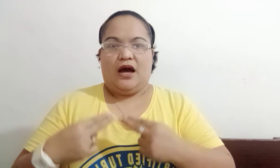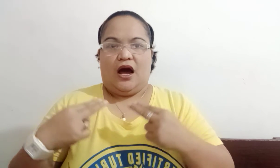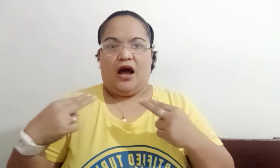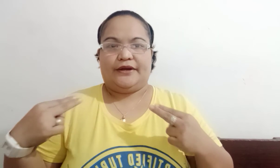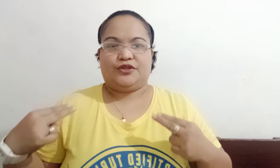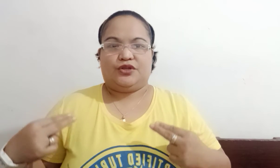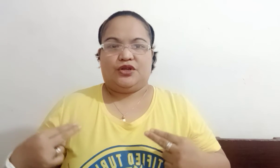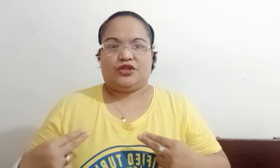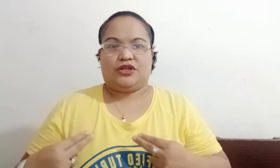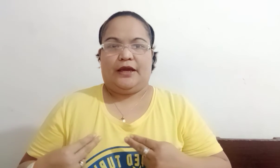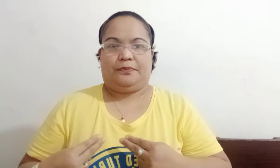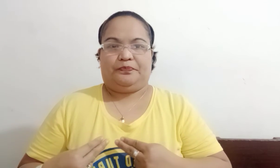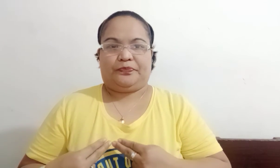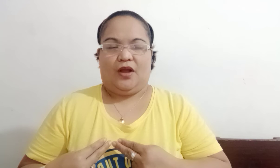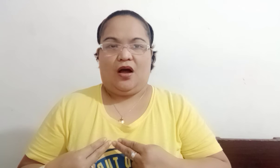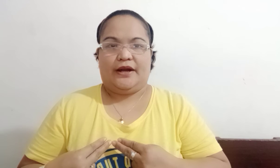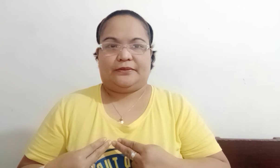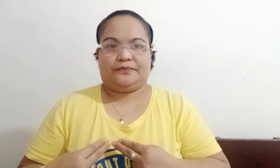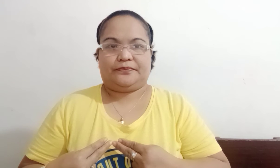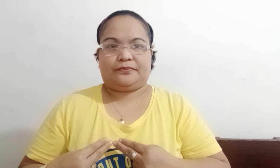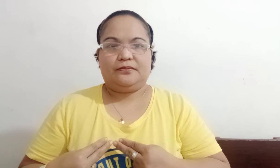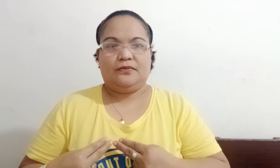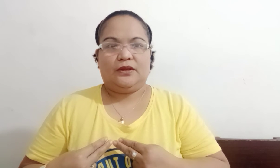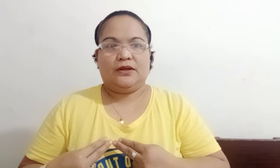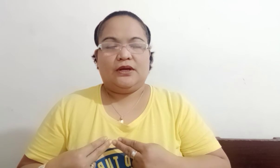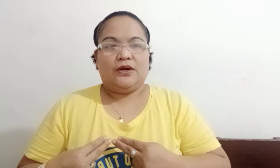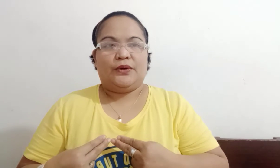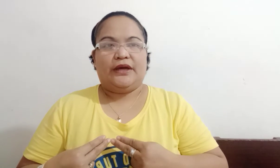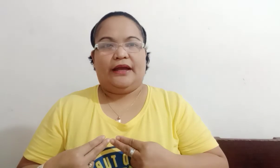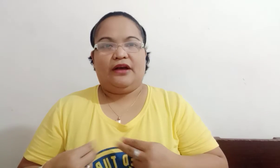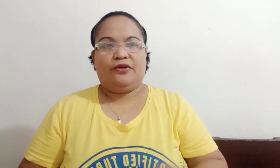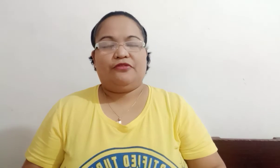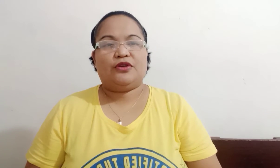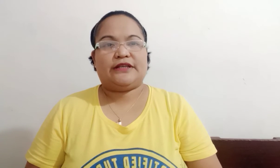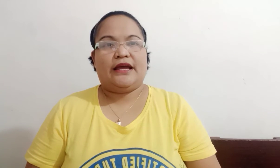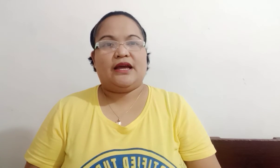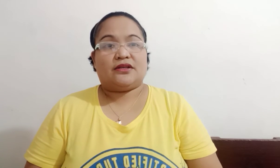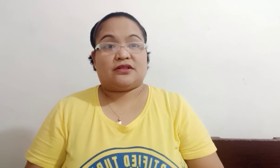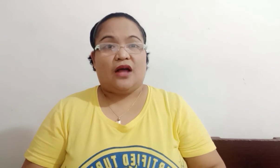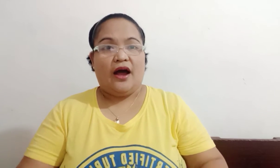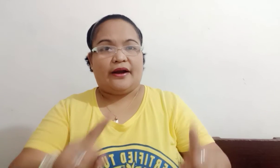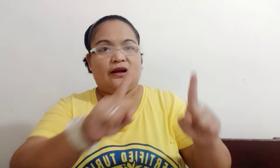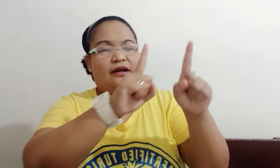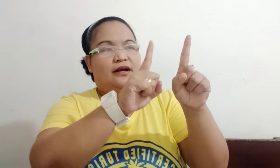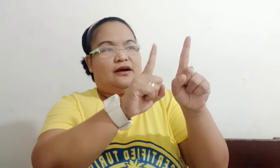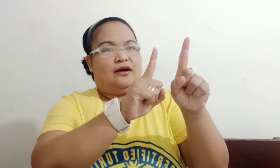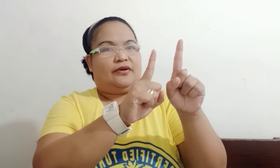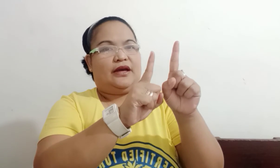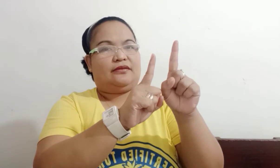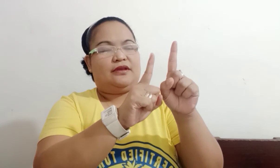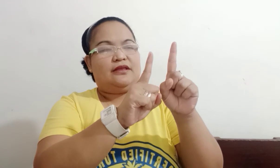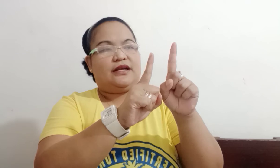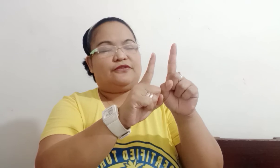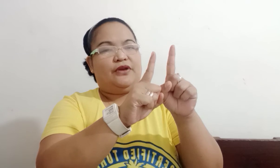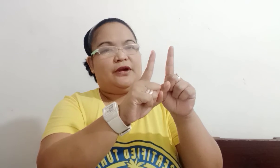heart shape. Heart. Okay, now if you say star, okay, index finger,